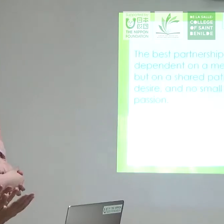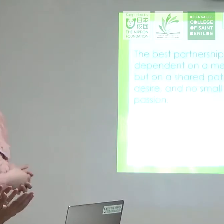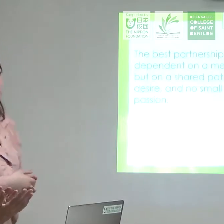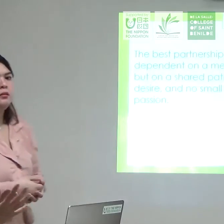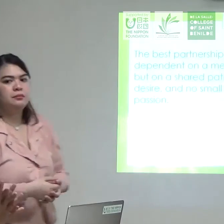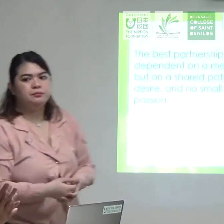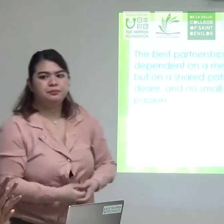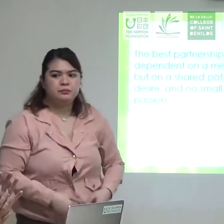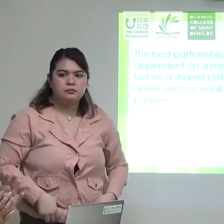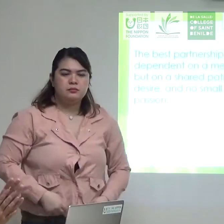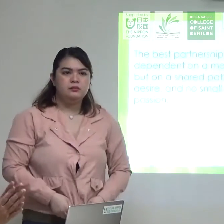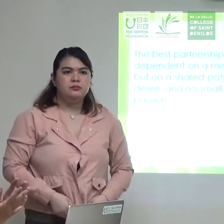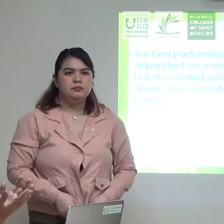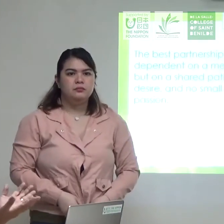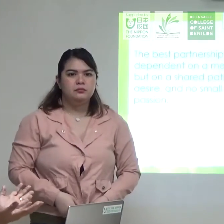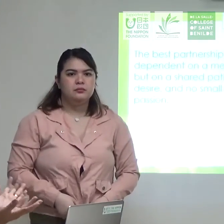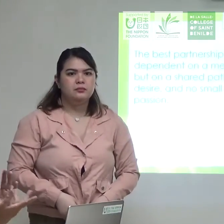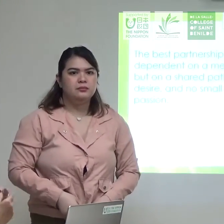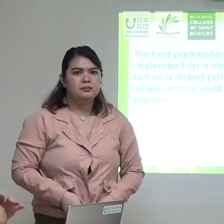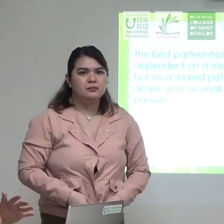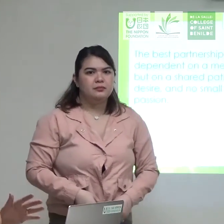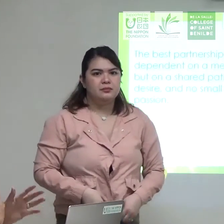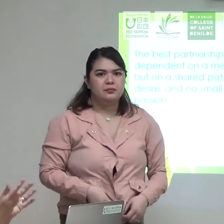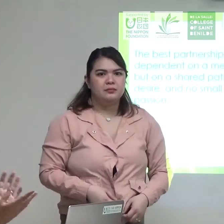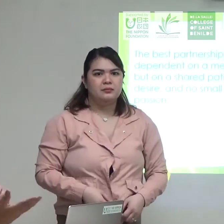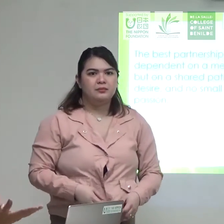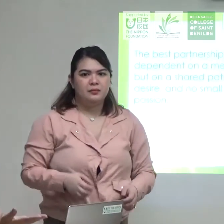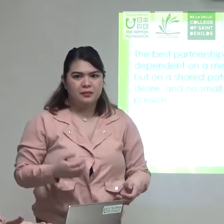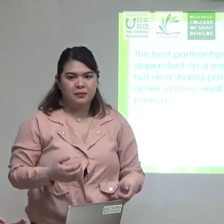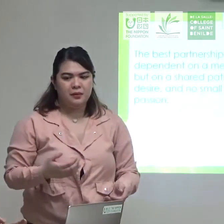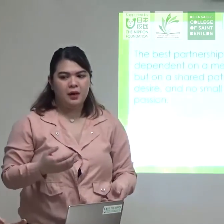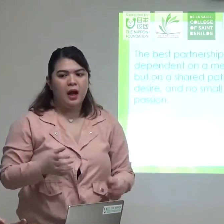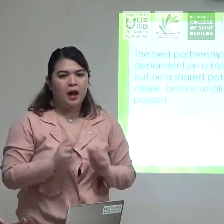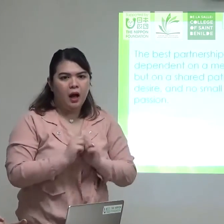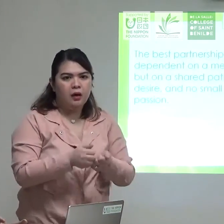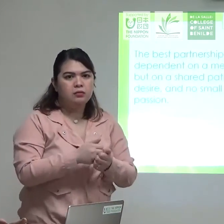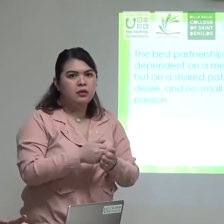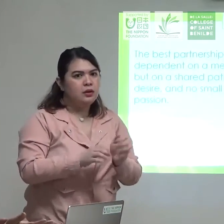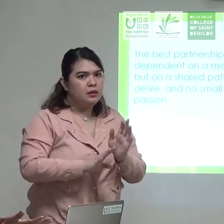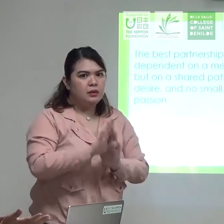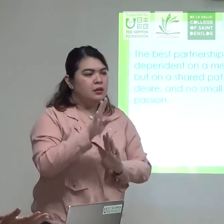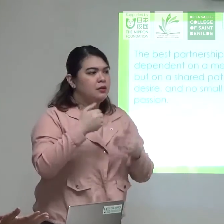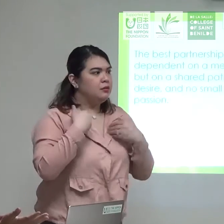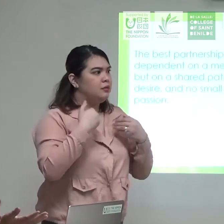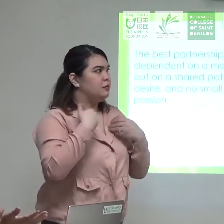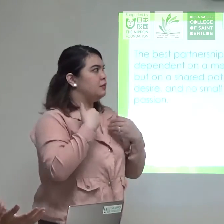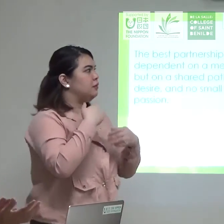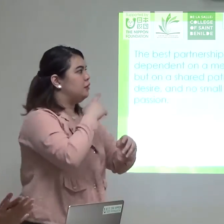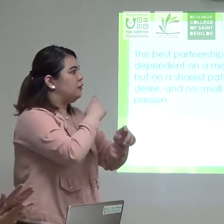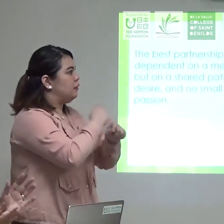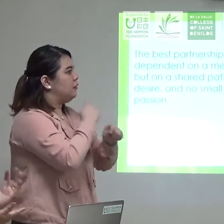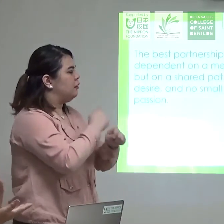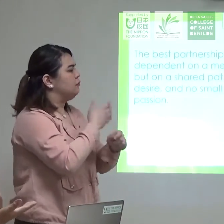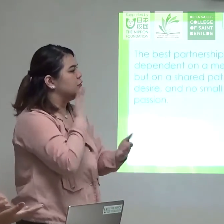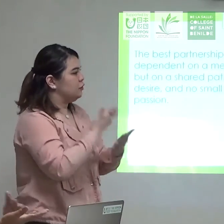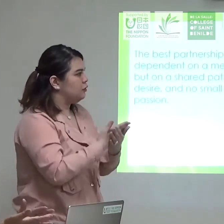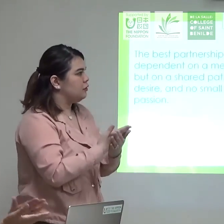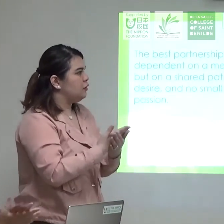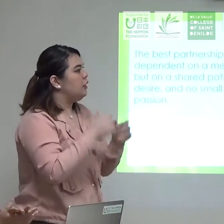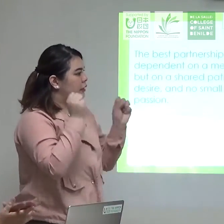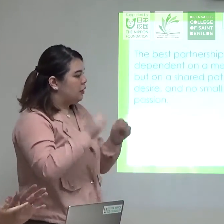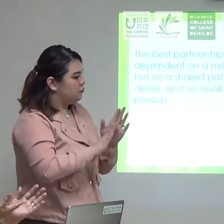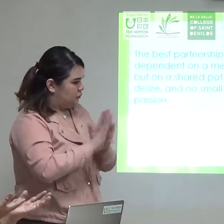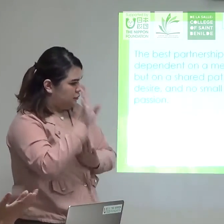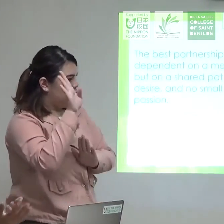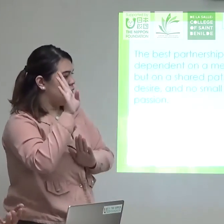Siguro, Dr. May, one day you can teach about how to develop. That's your masteral piece of work. That's good. You can